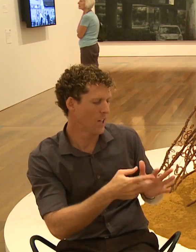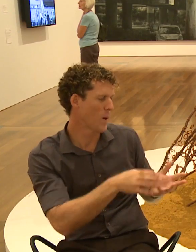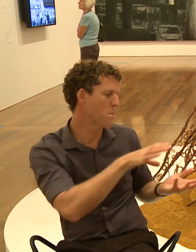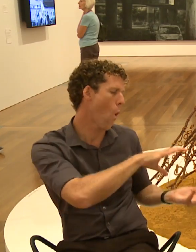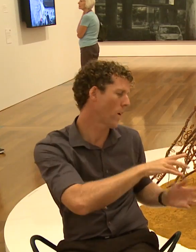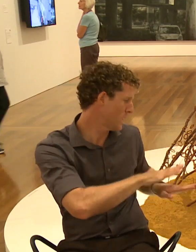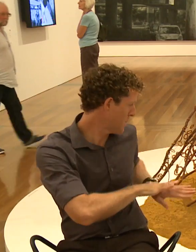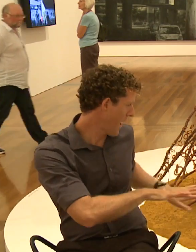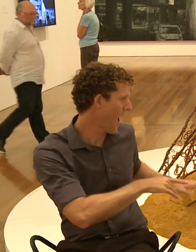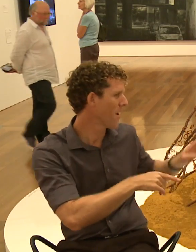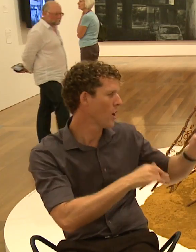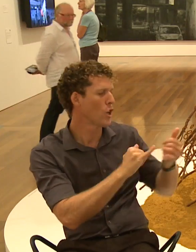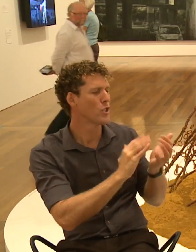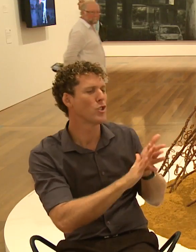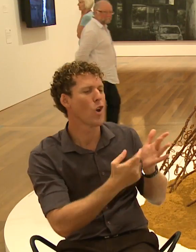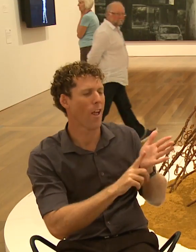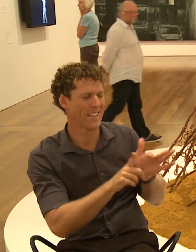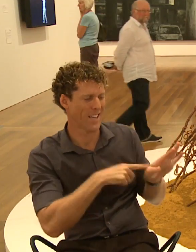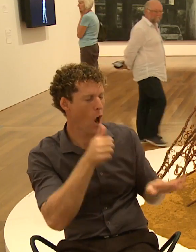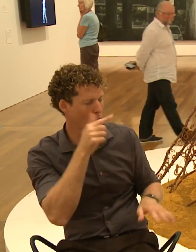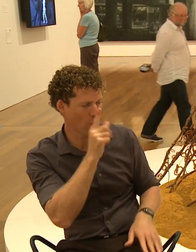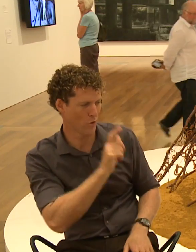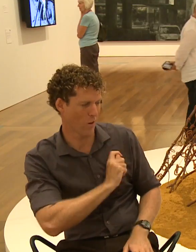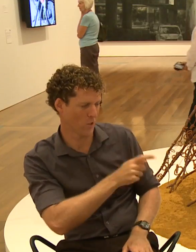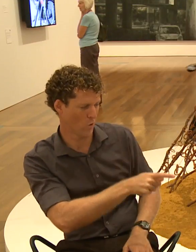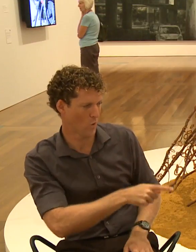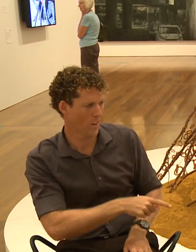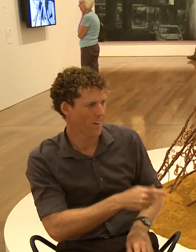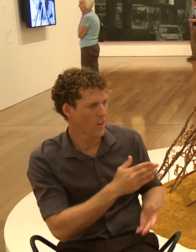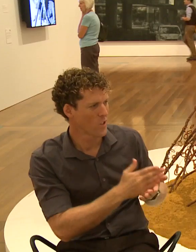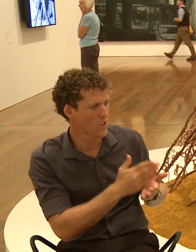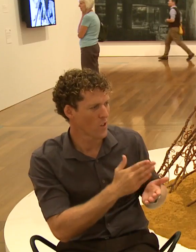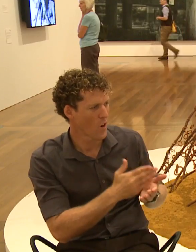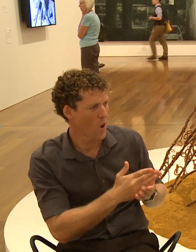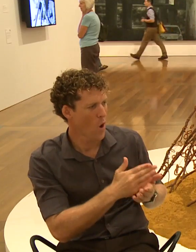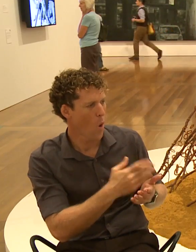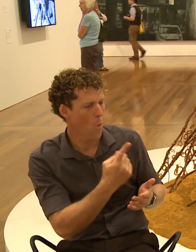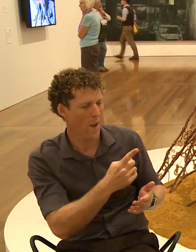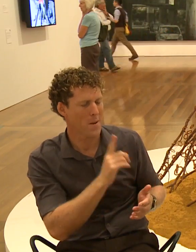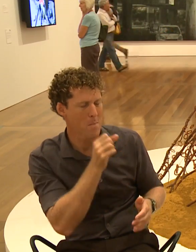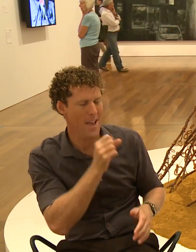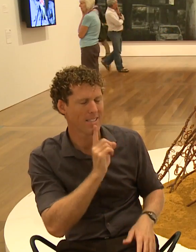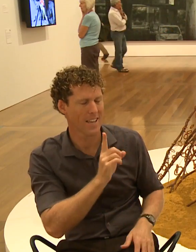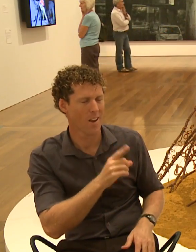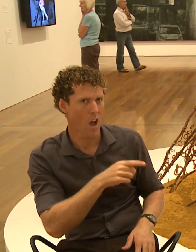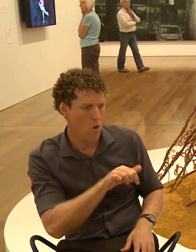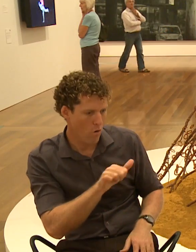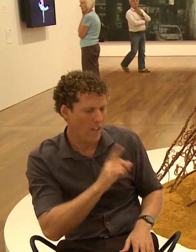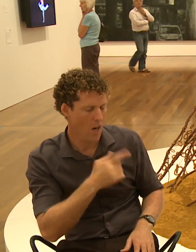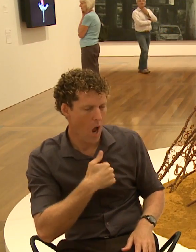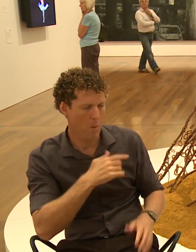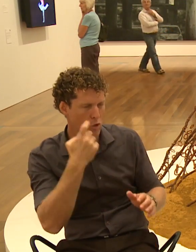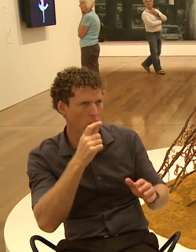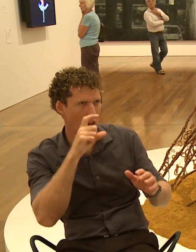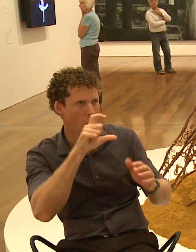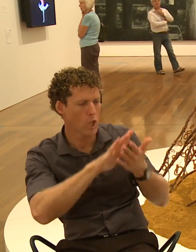her, so. I said, the conservator was here, and I said, I'm channeling Shirley.